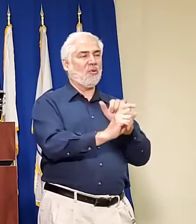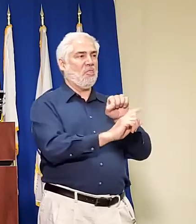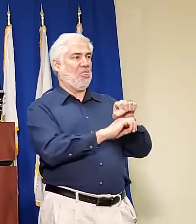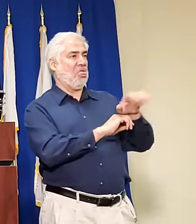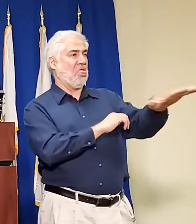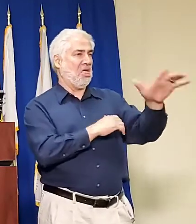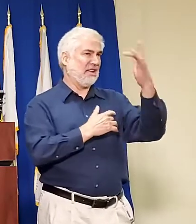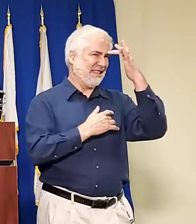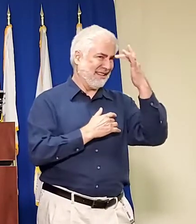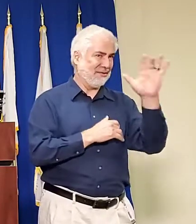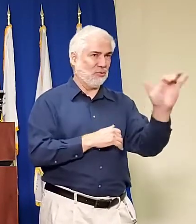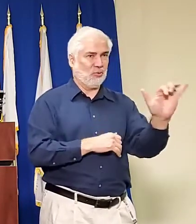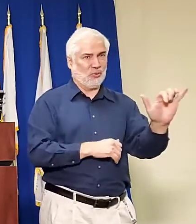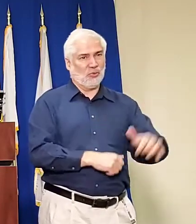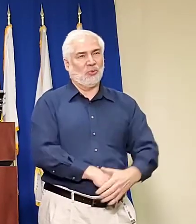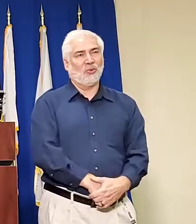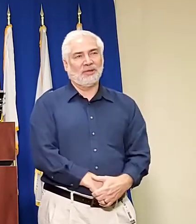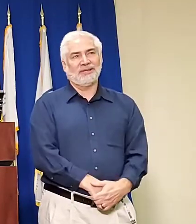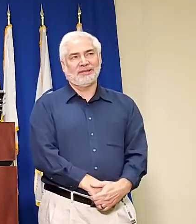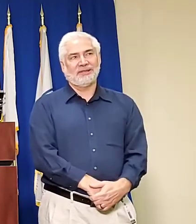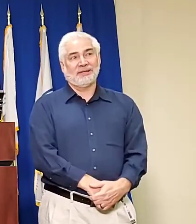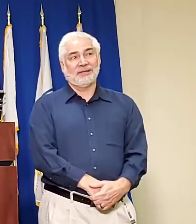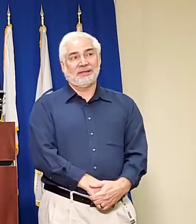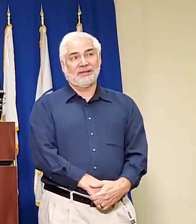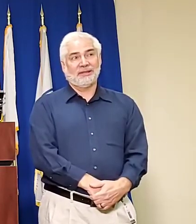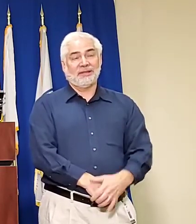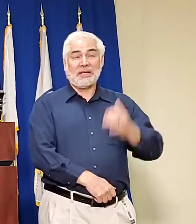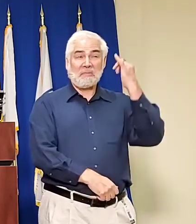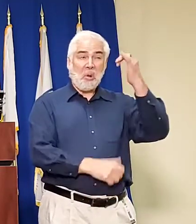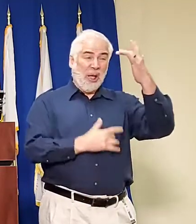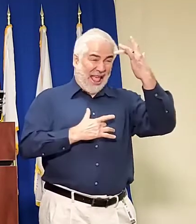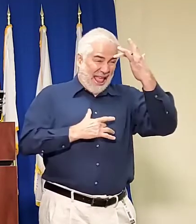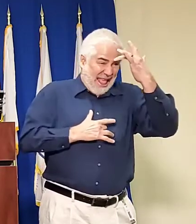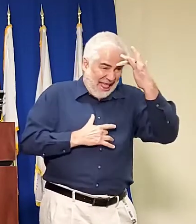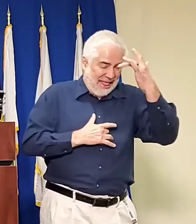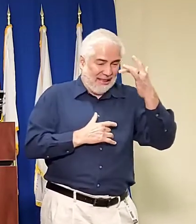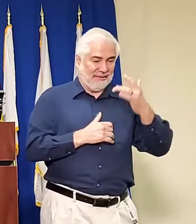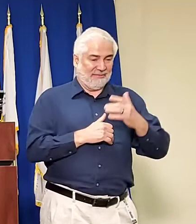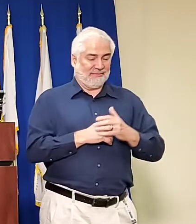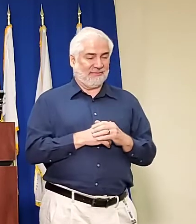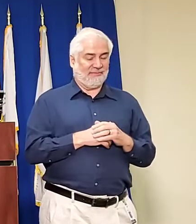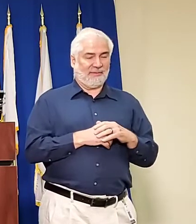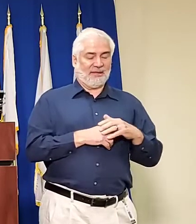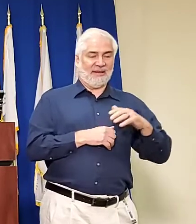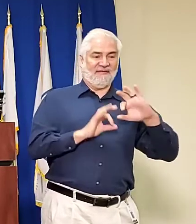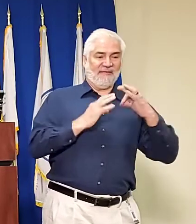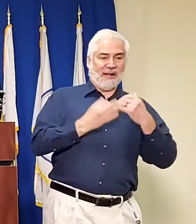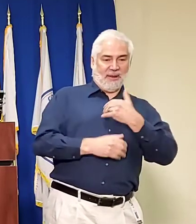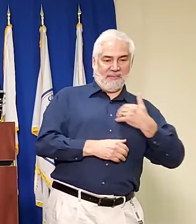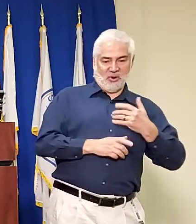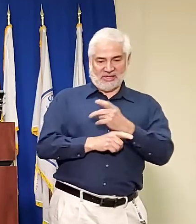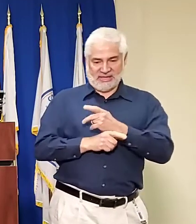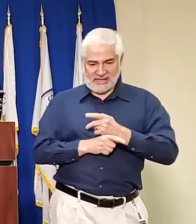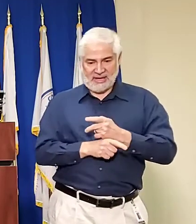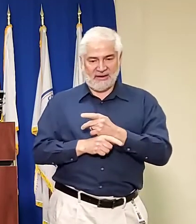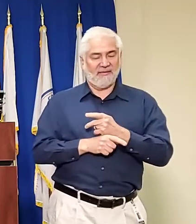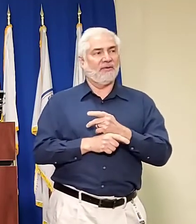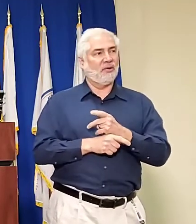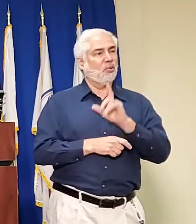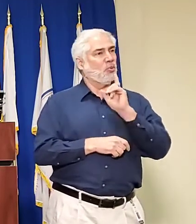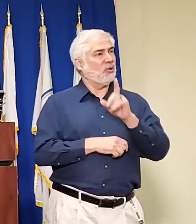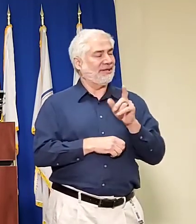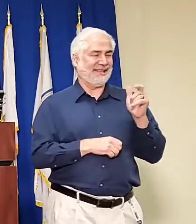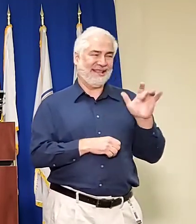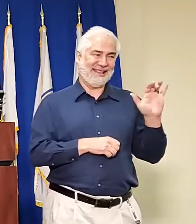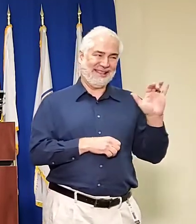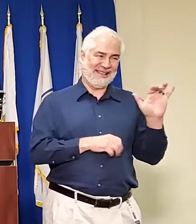the person is ill. If the person is ill enough that a family member has to care for them, then family members should really